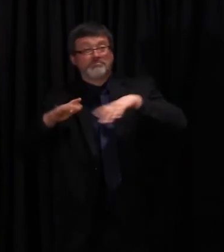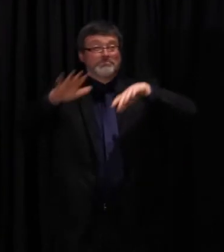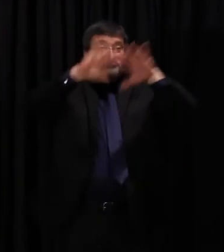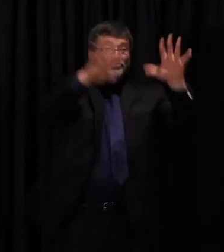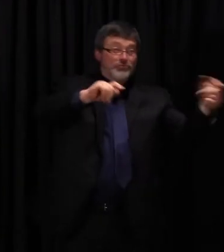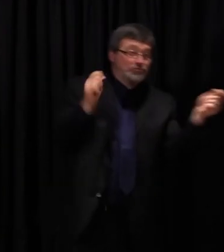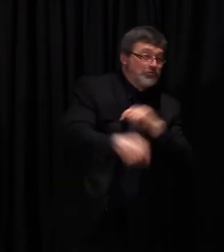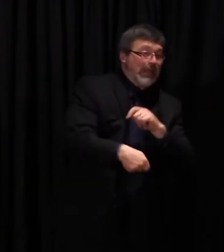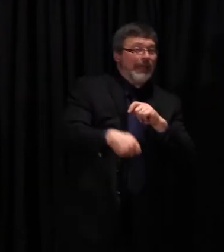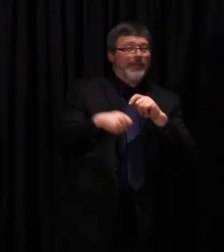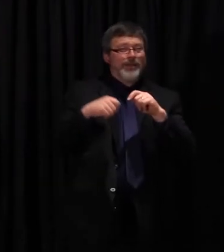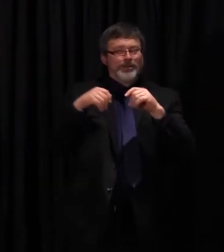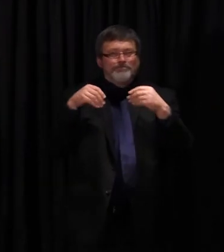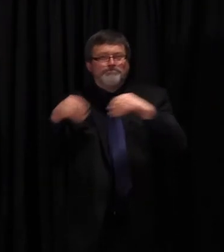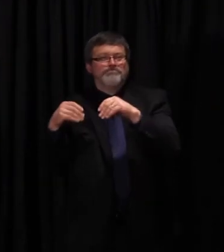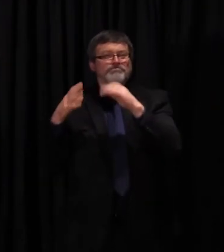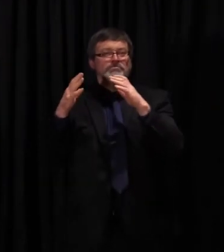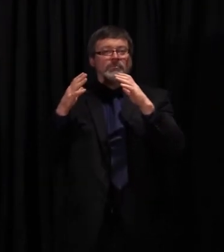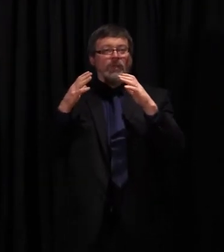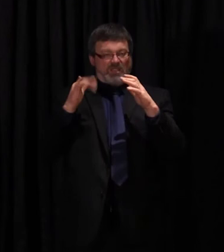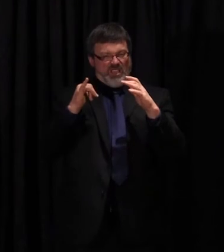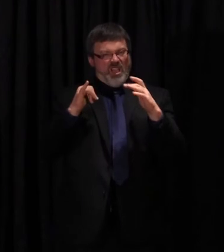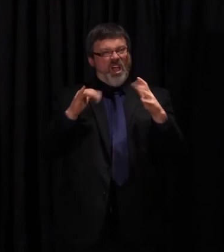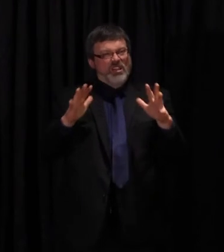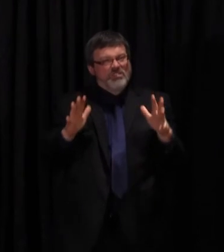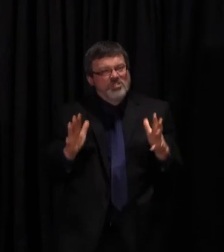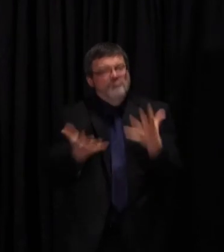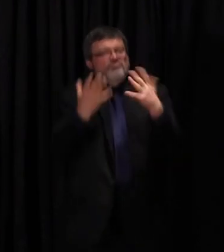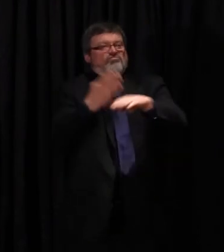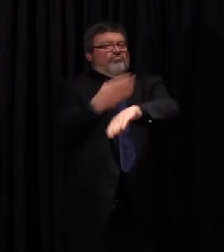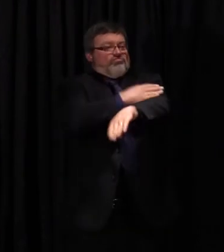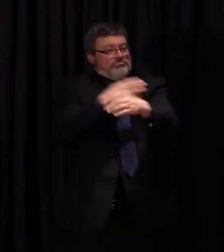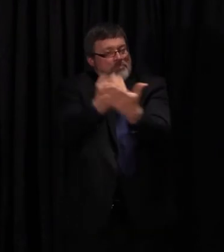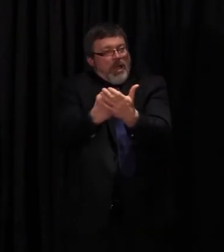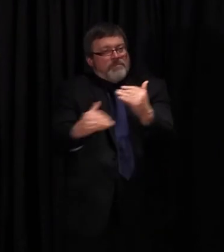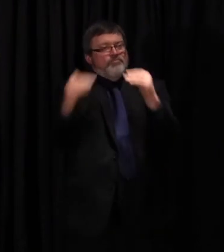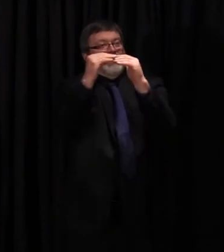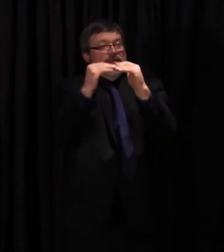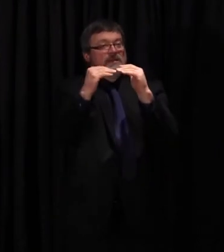increase economic equity and strengthen our communities from region to region.